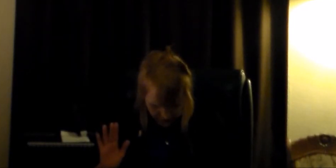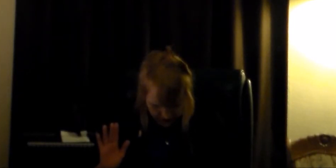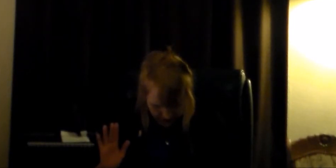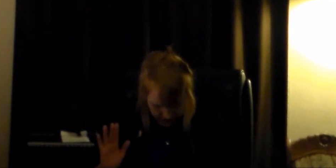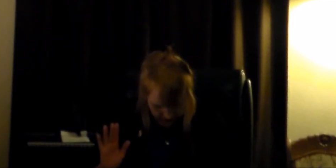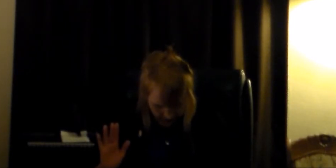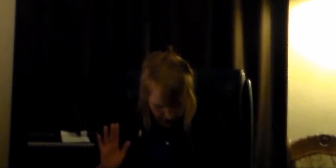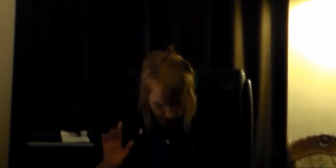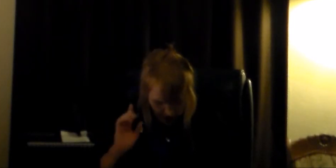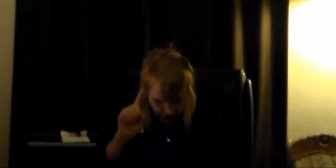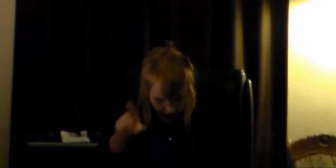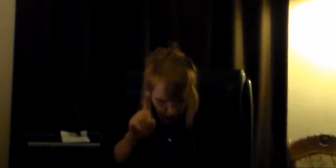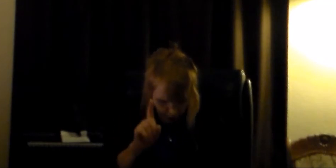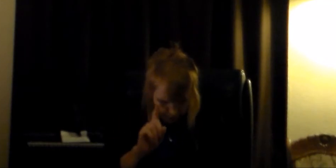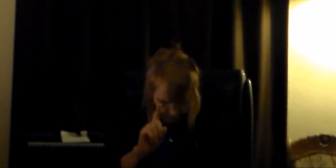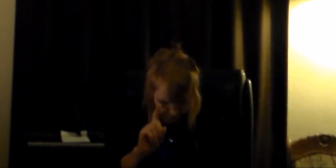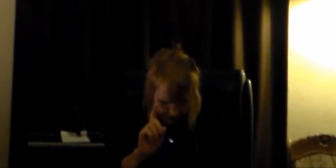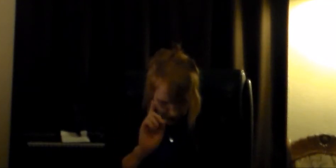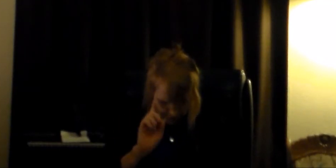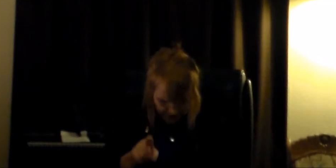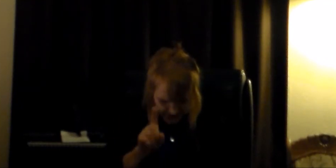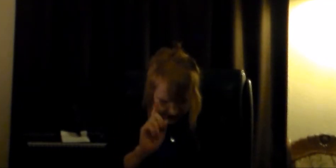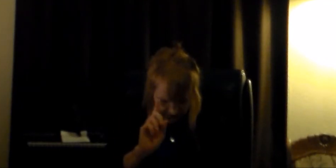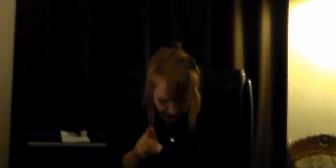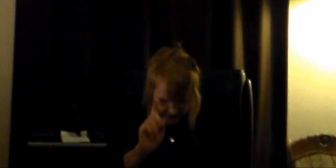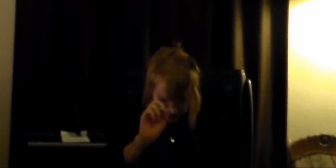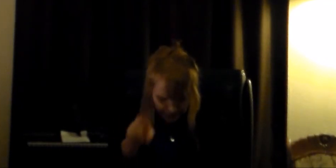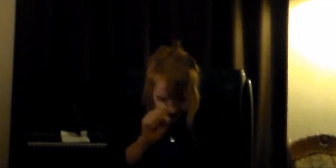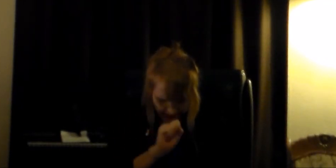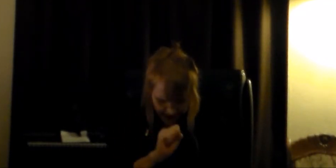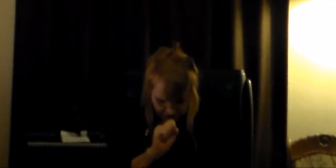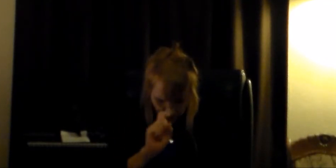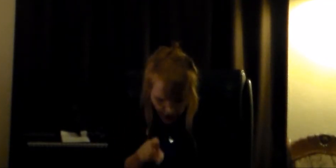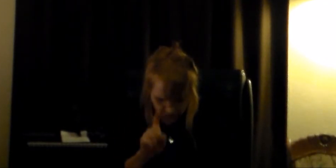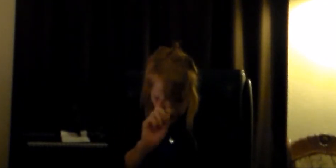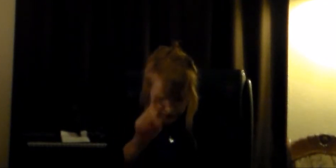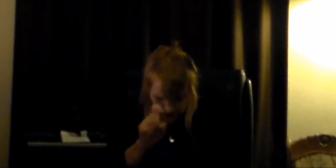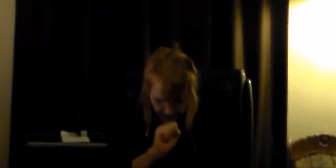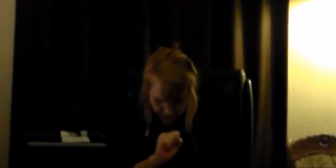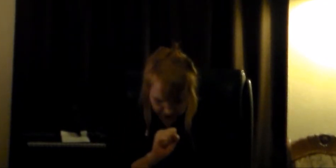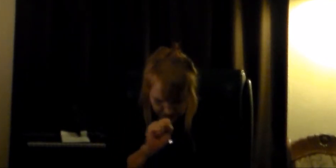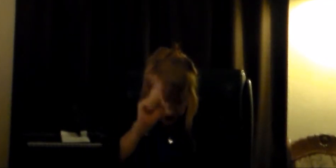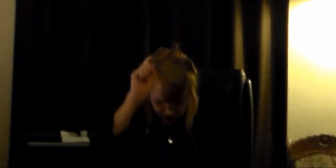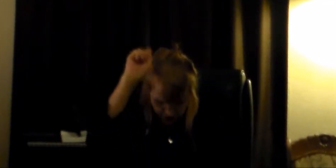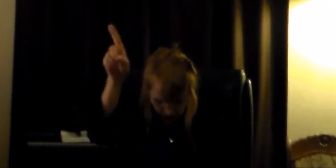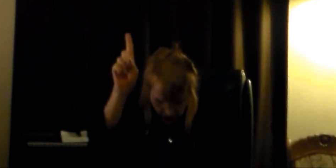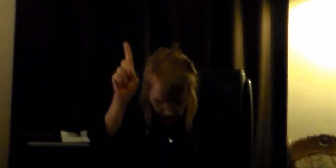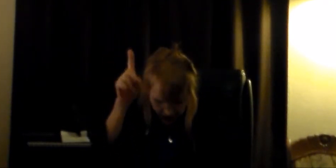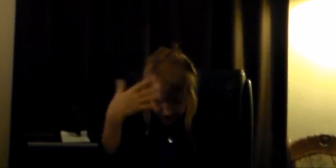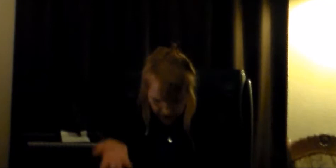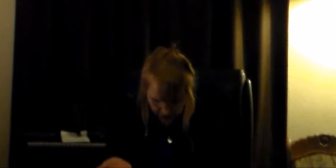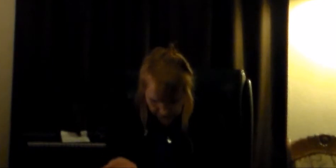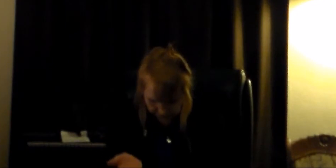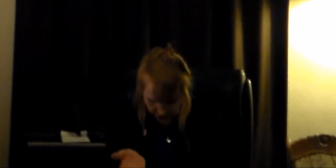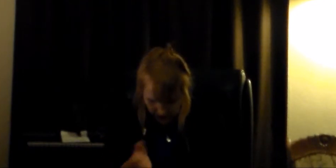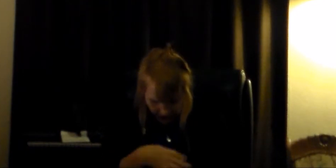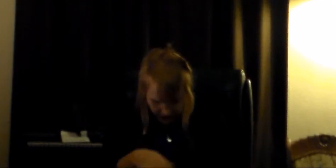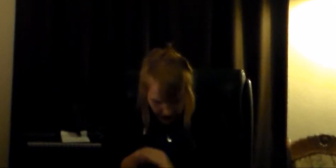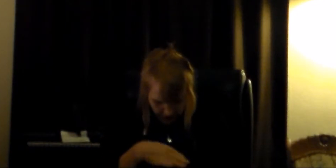is anything? No! But the sacrifice of pagans are offered to demons, not to God. And I do